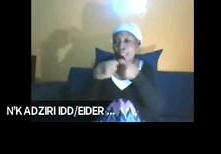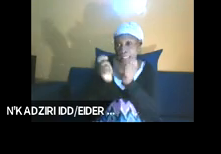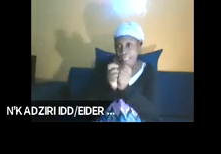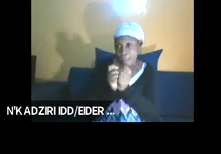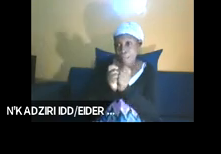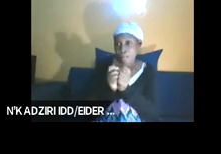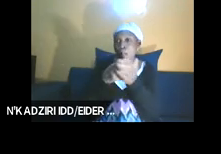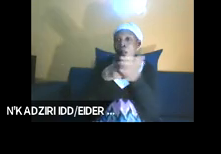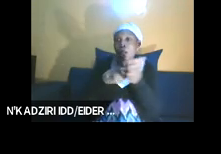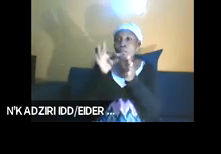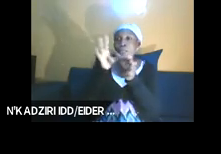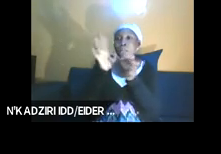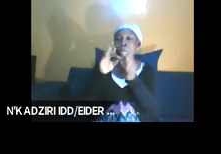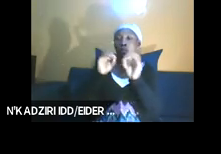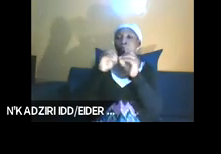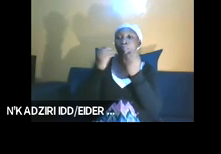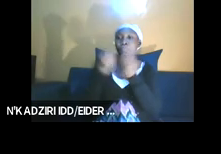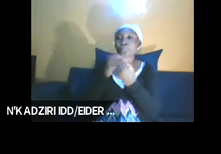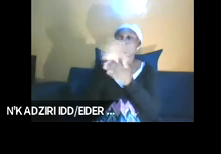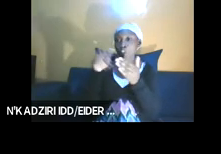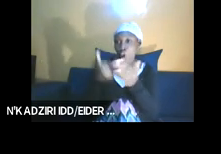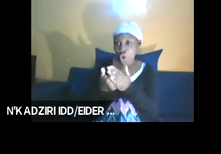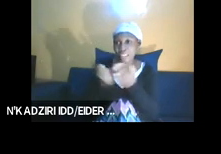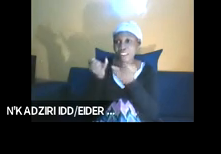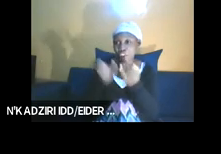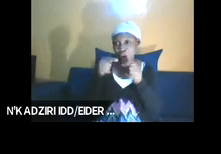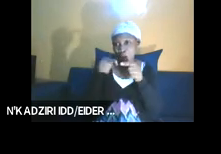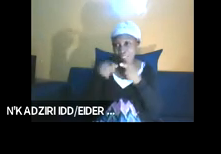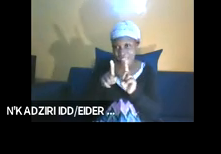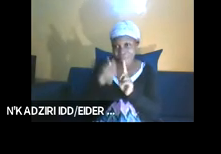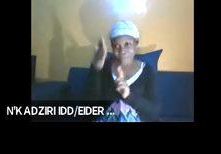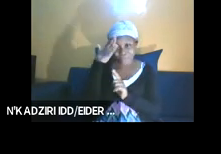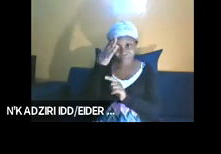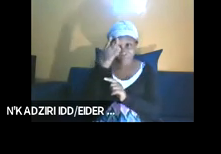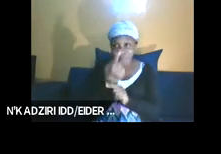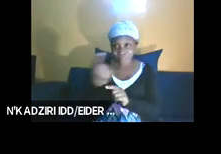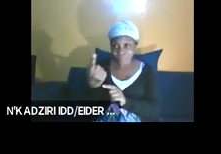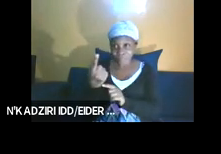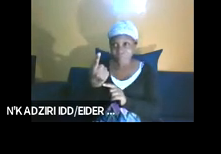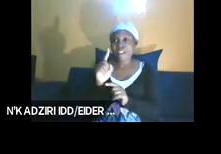all of you introduce yourselves so that we can know you. Can